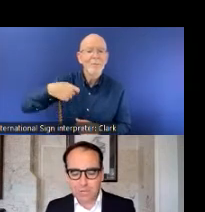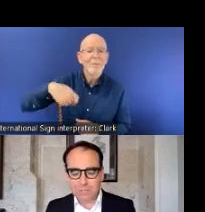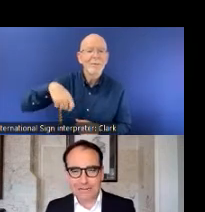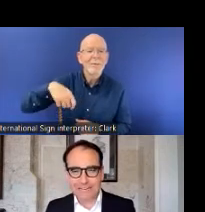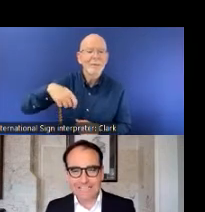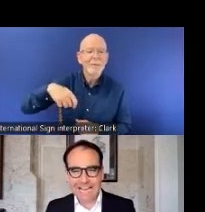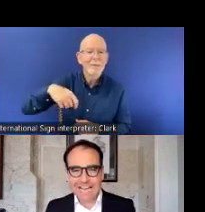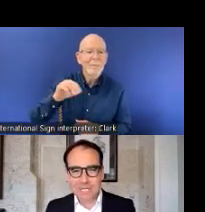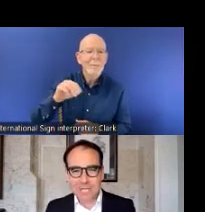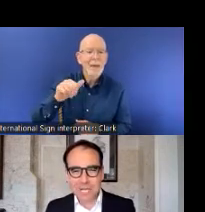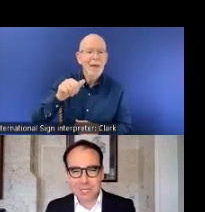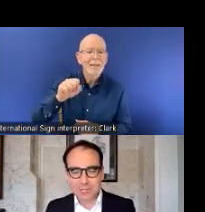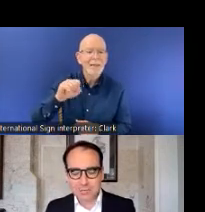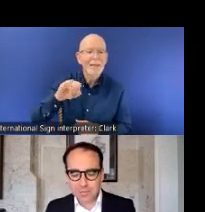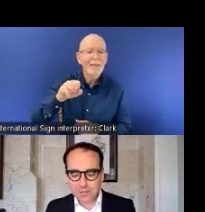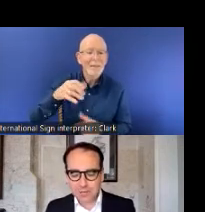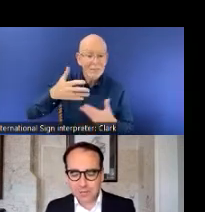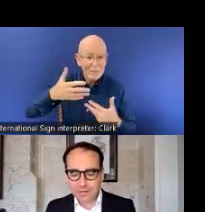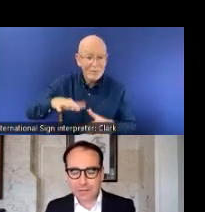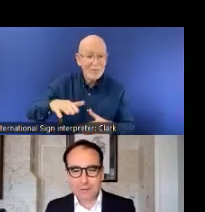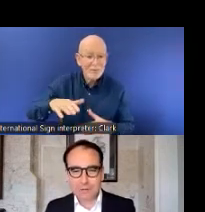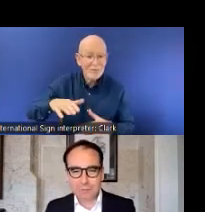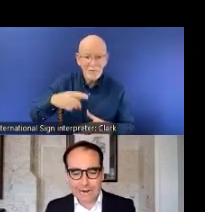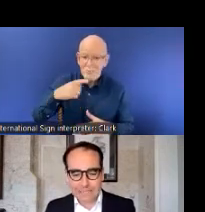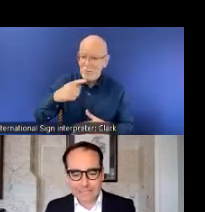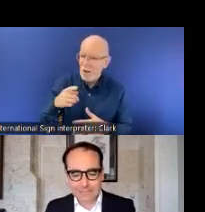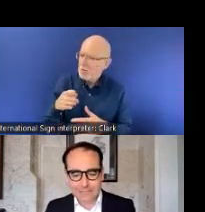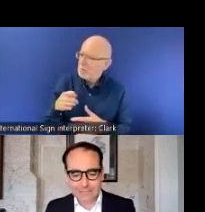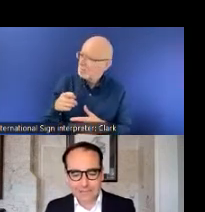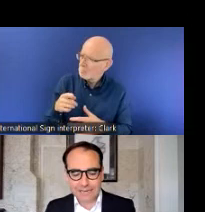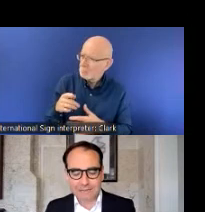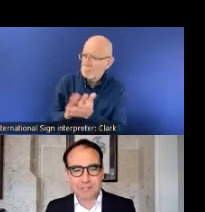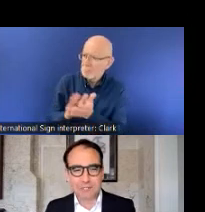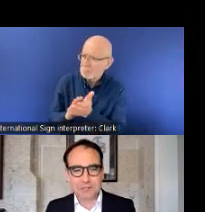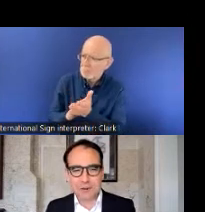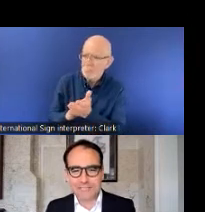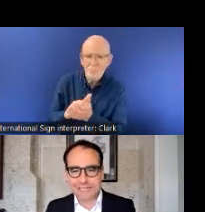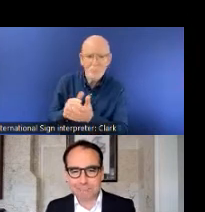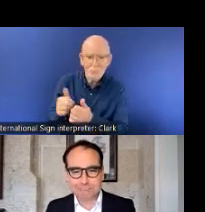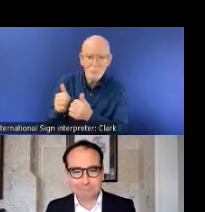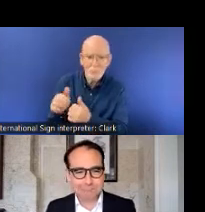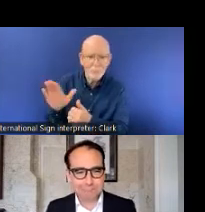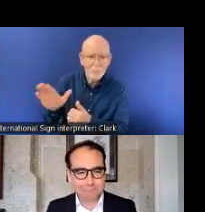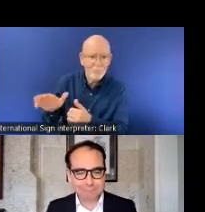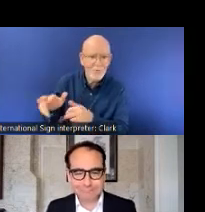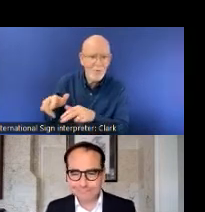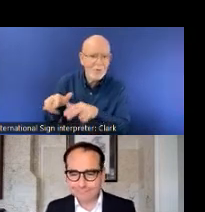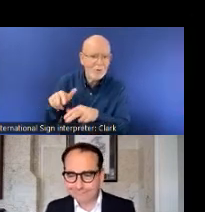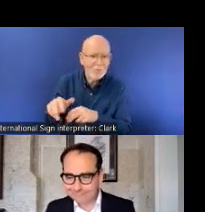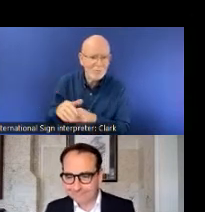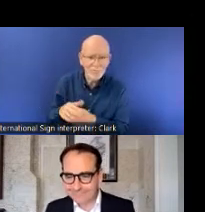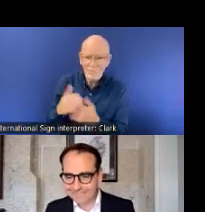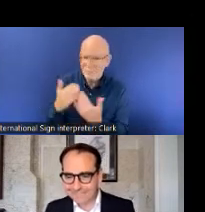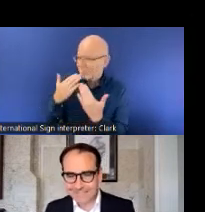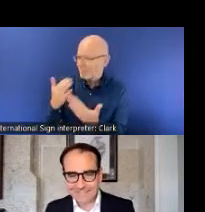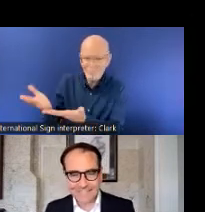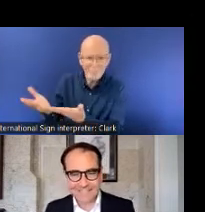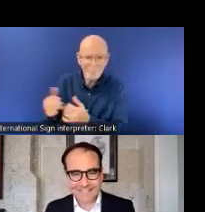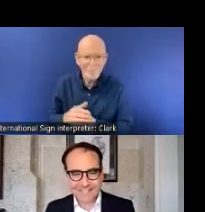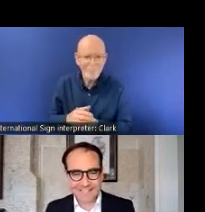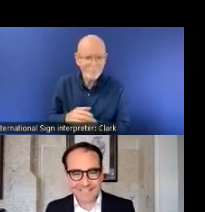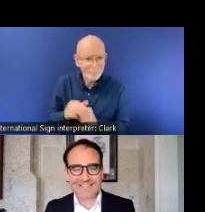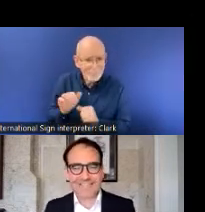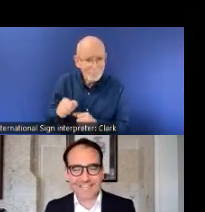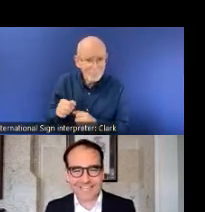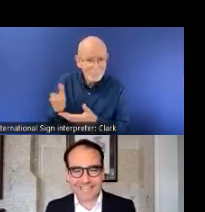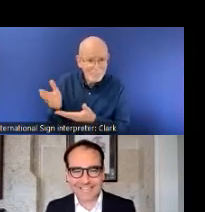the World Bank's Education Global Practice. Good evening to you, Quentin. Good evening, and or good morning, good afternoon,